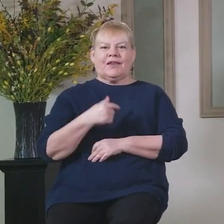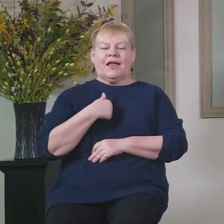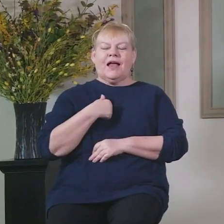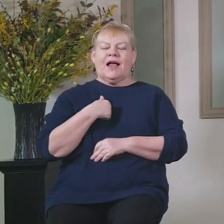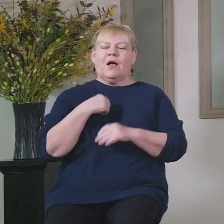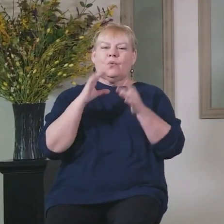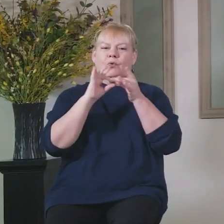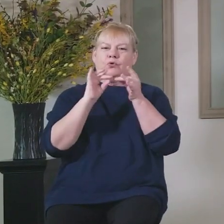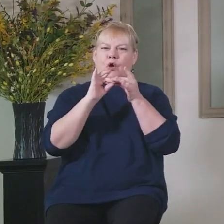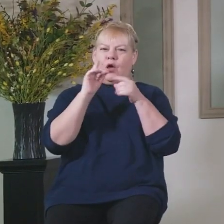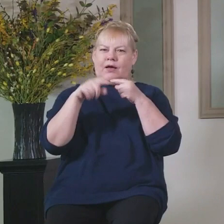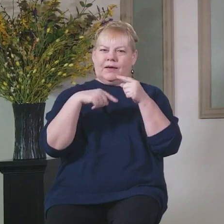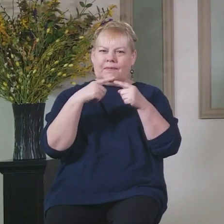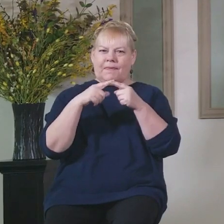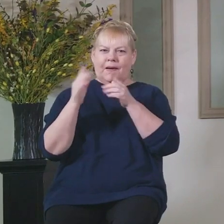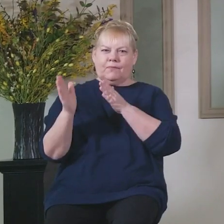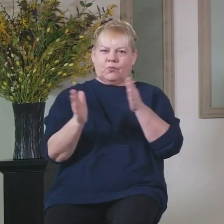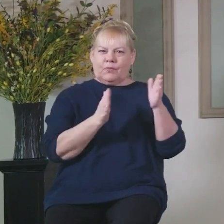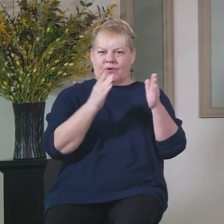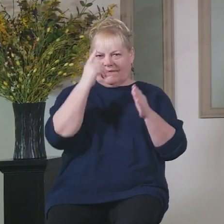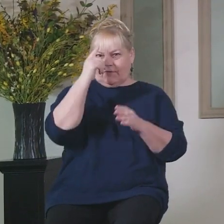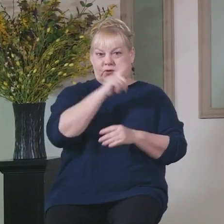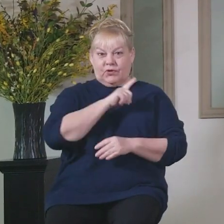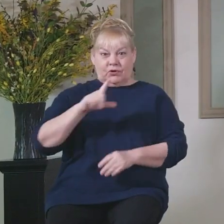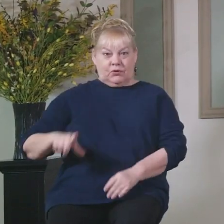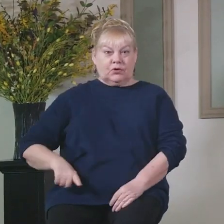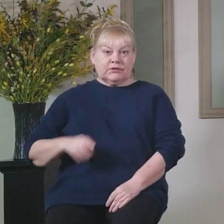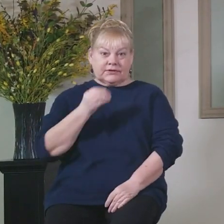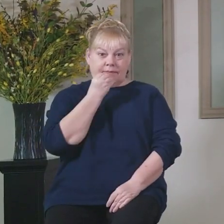I'll be talking about preparation for the Lord's Supper.